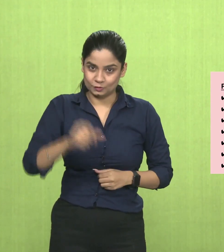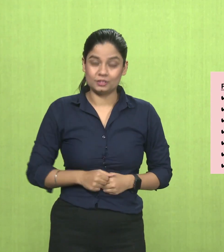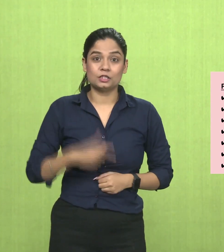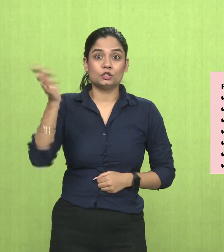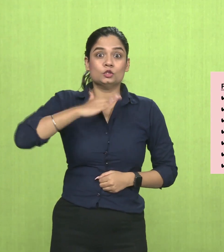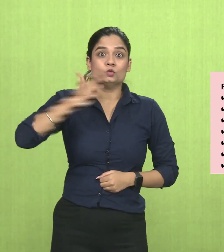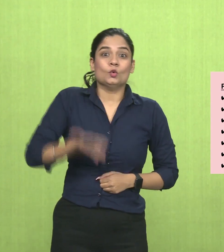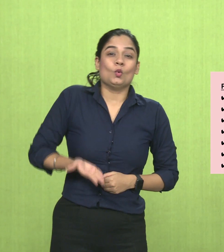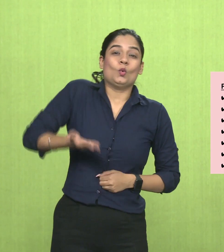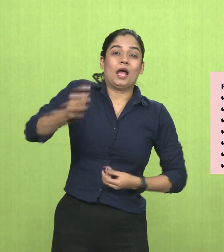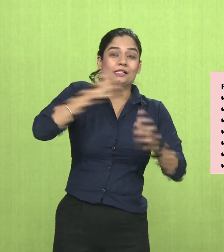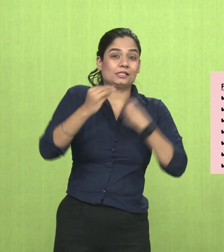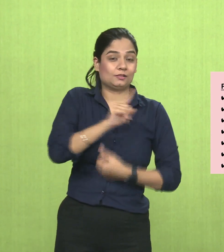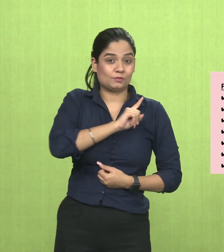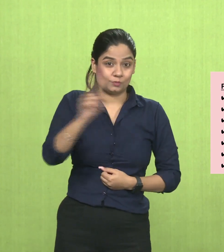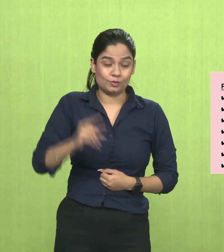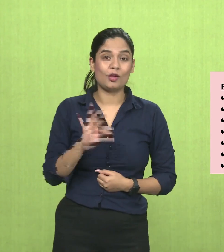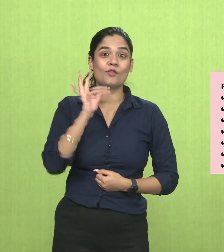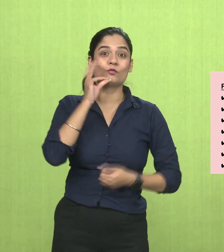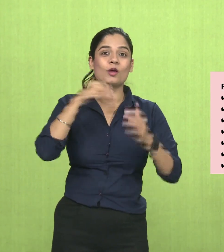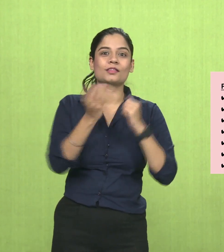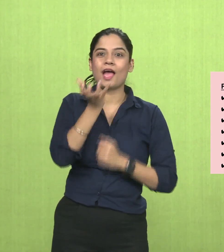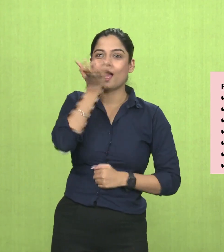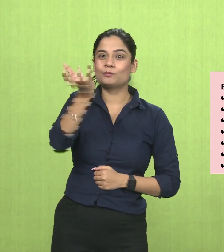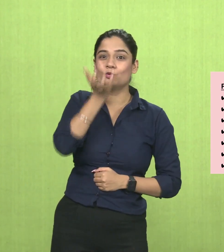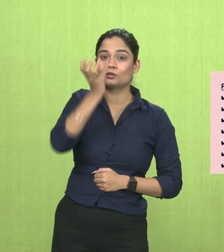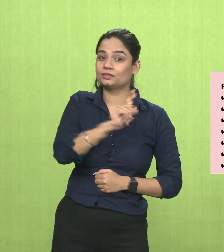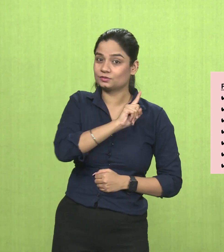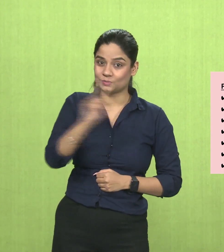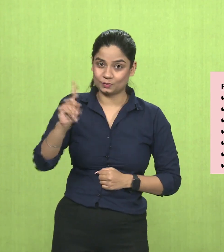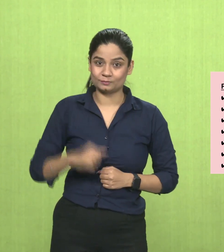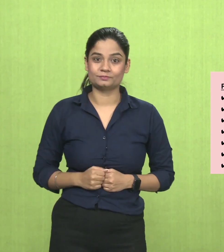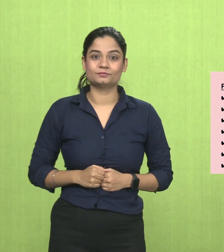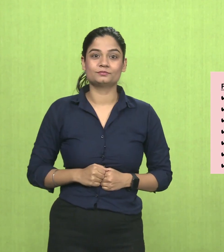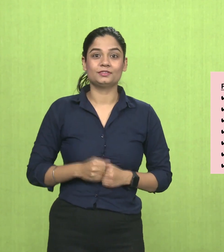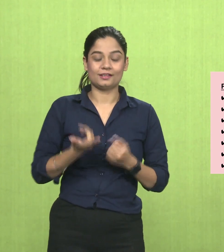have that. Chilies, don't have that. Guava, don't have that.